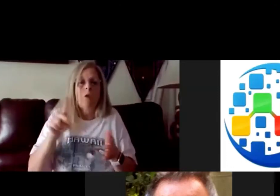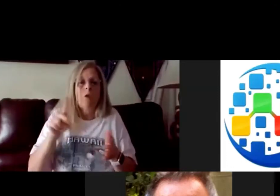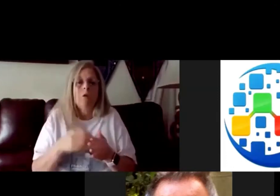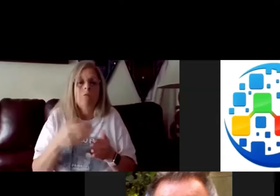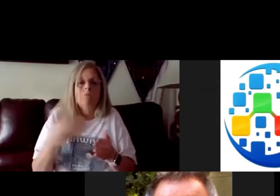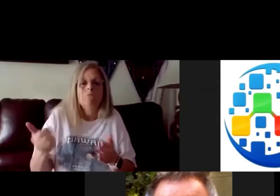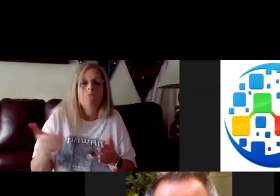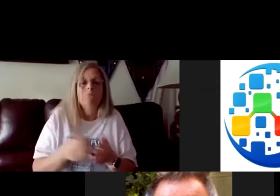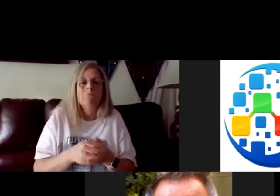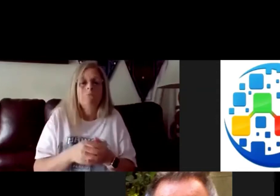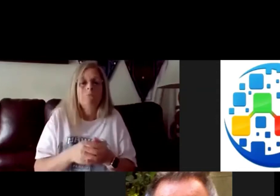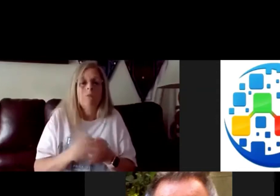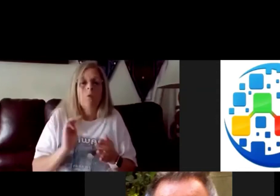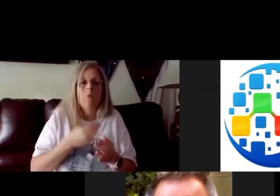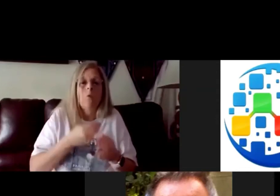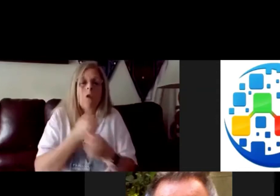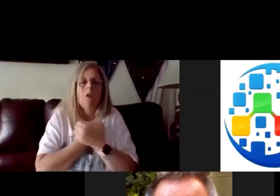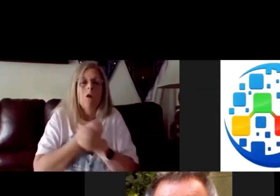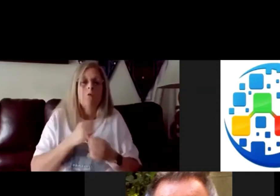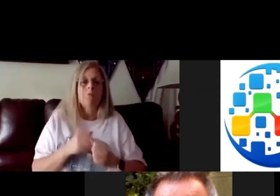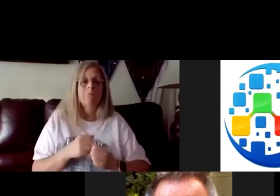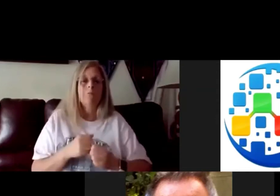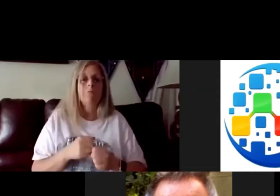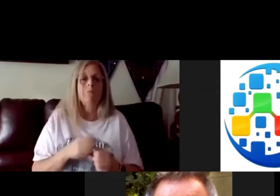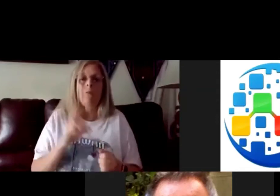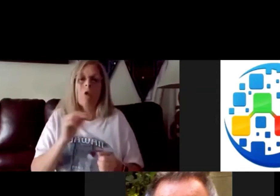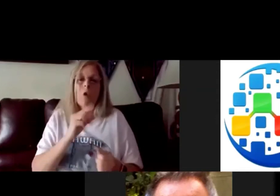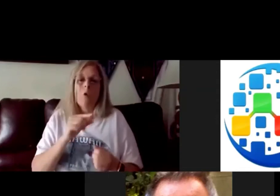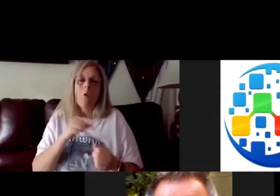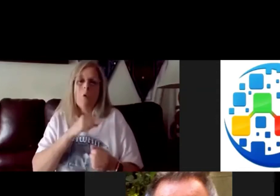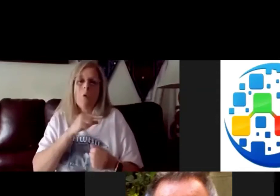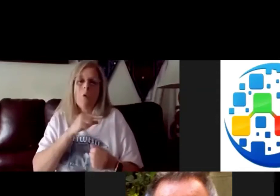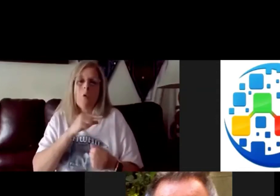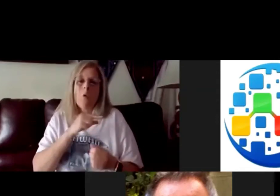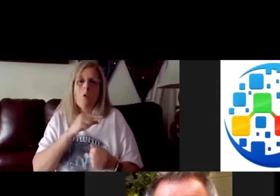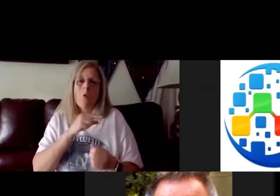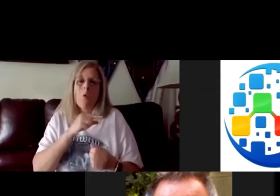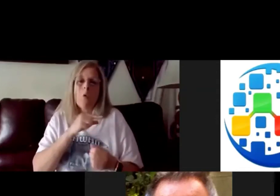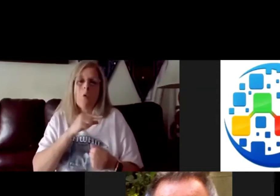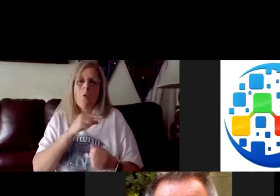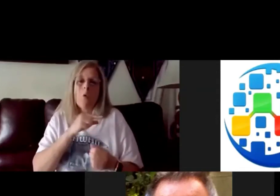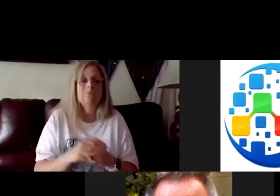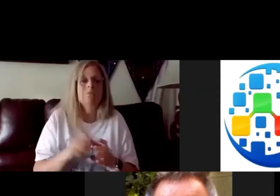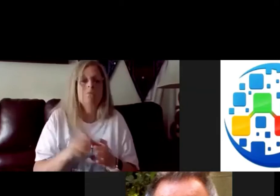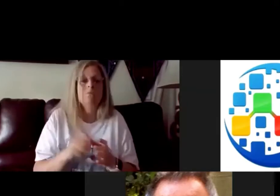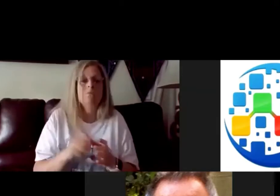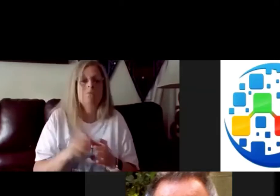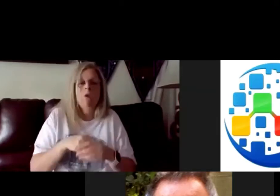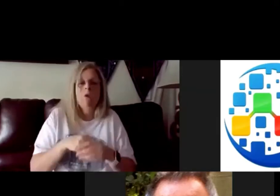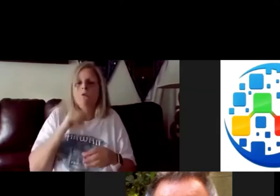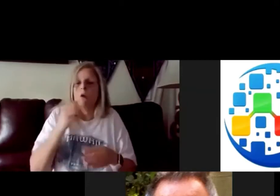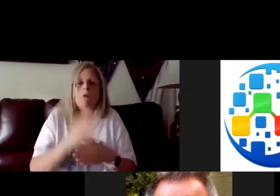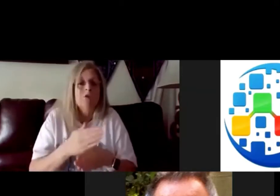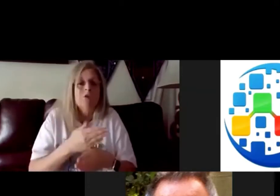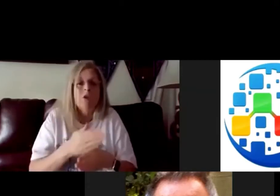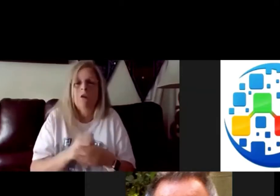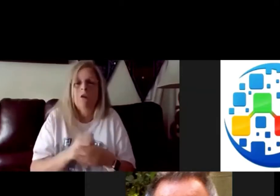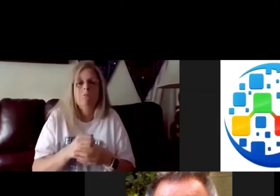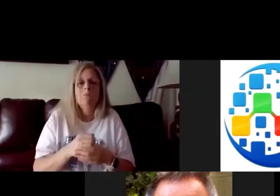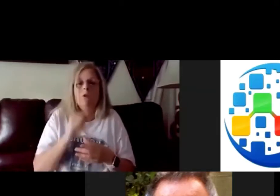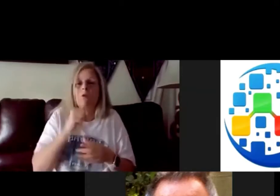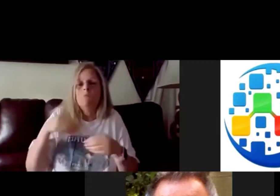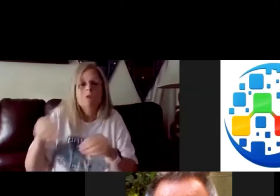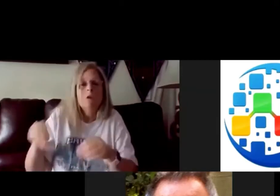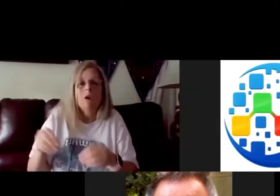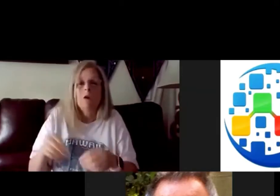I absolutely love. Number one, there are no qualifications. You don't have to come in, you don't have to share, you don't have to sell, you don't